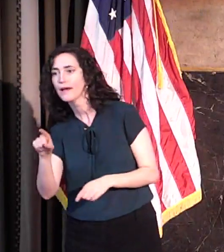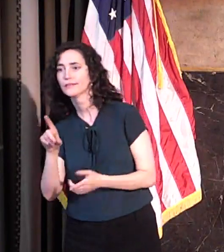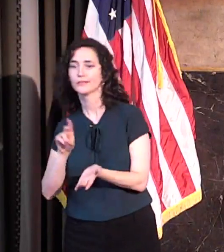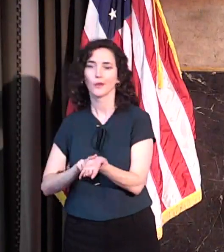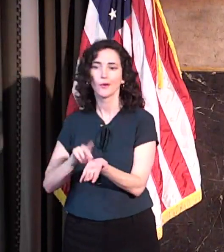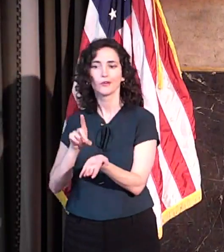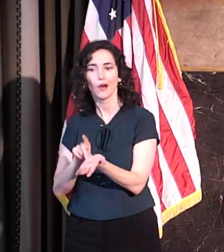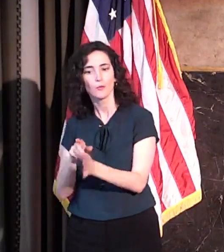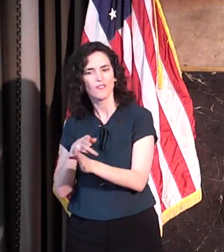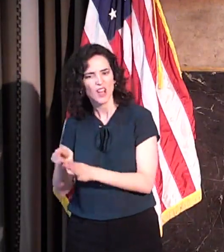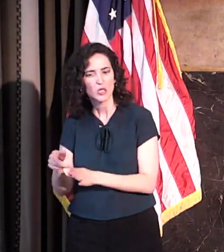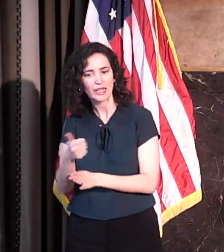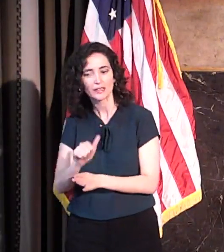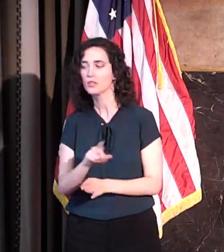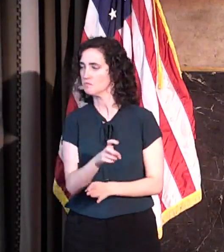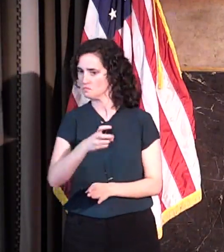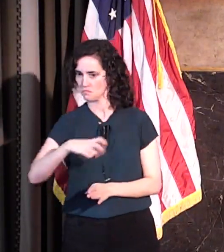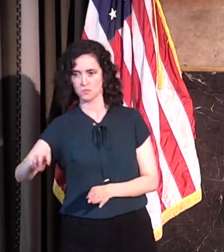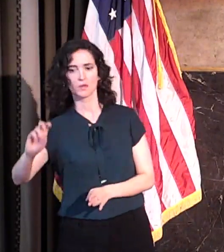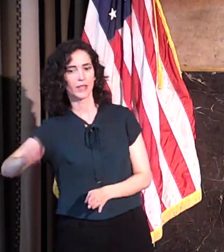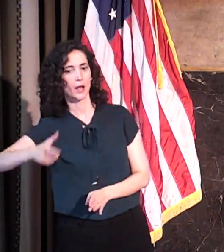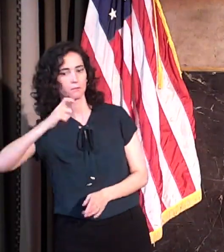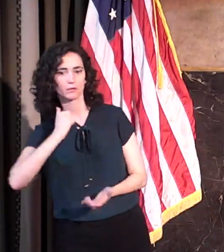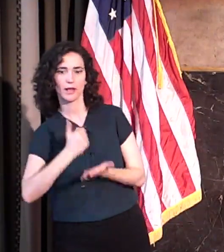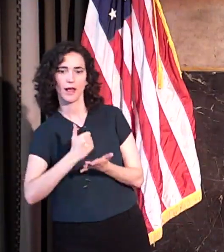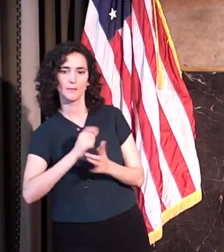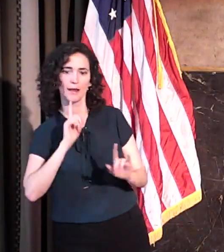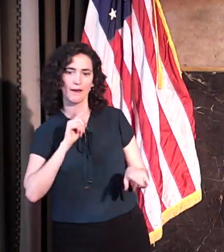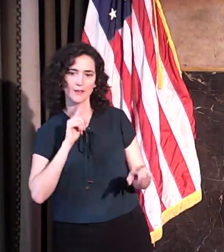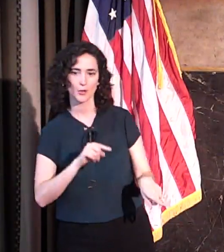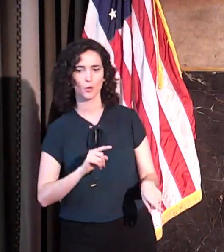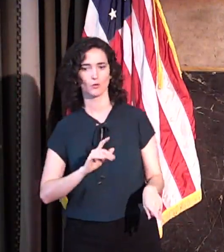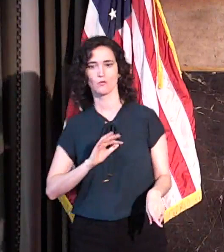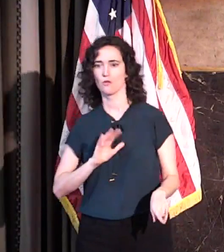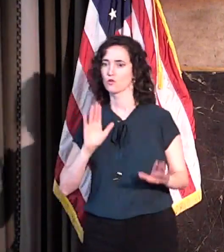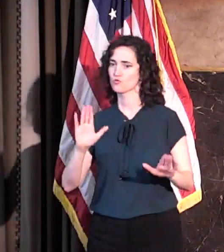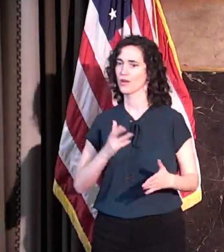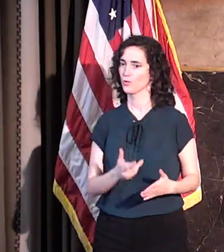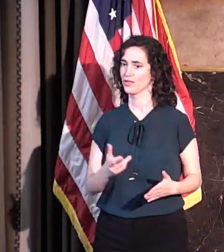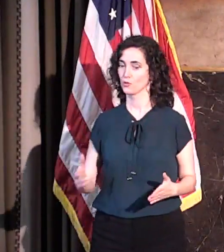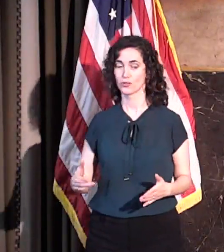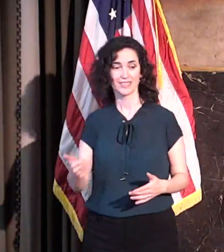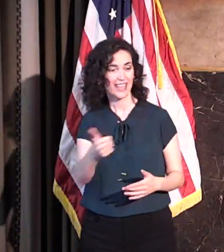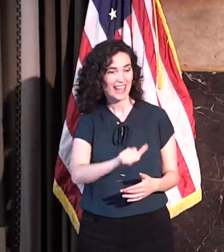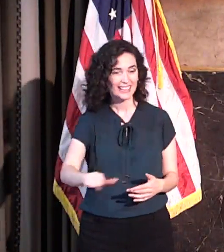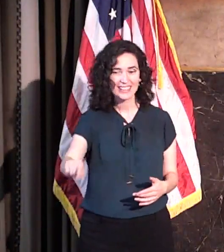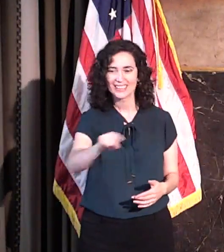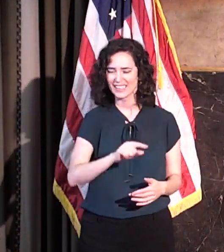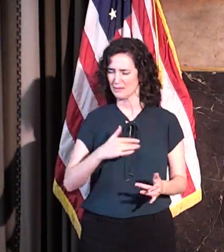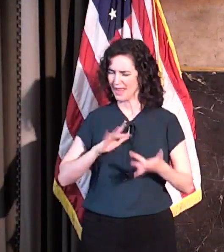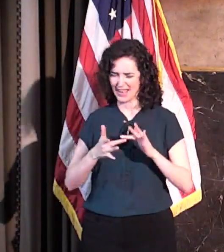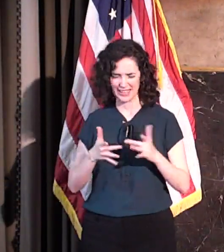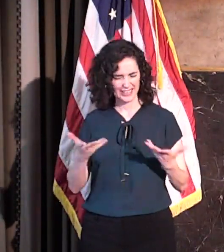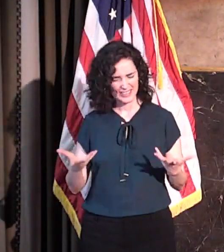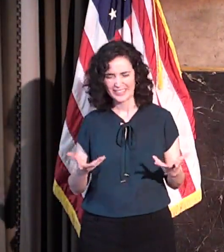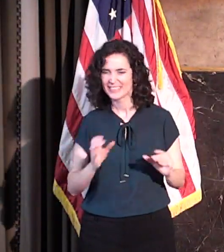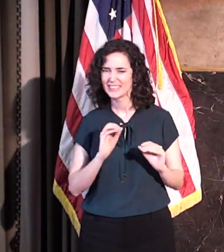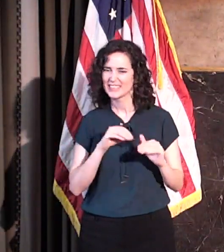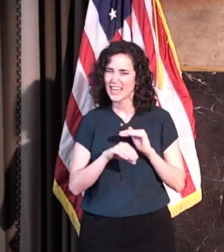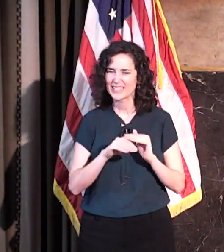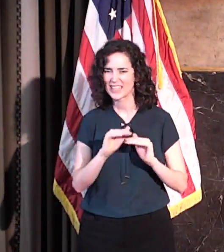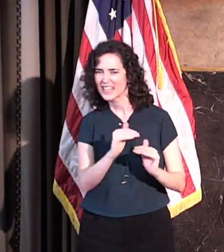those questions. So it's a really, really great resource. It's a particularly good resource for anyone that has limited access to the internet. And